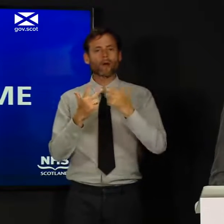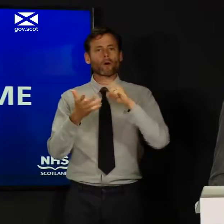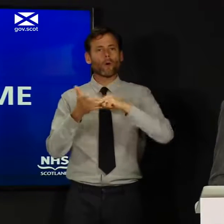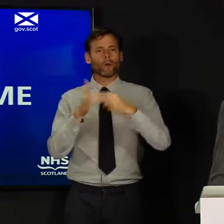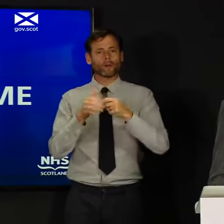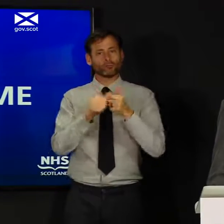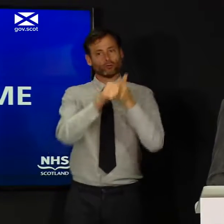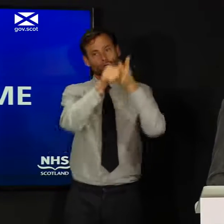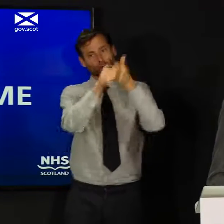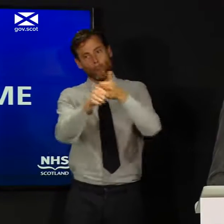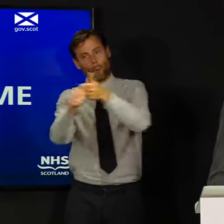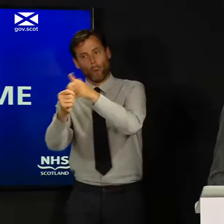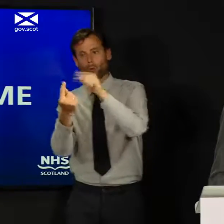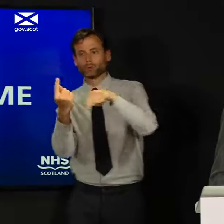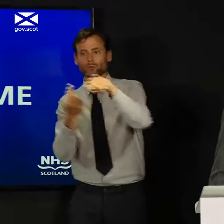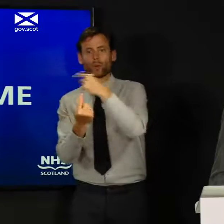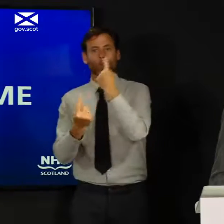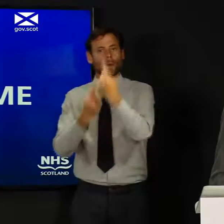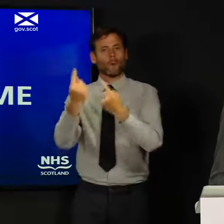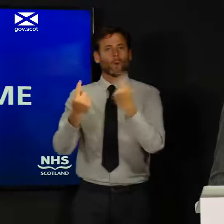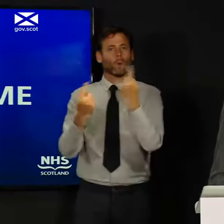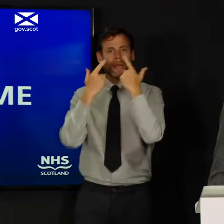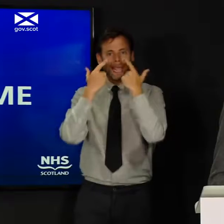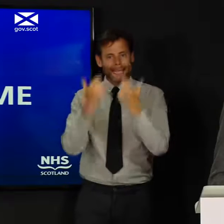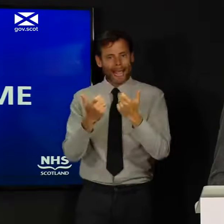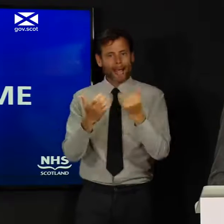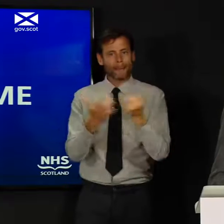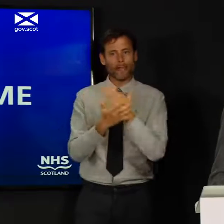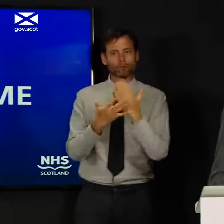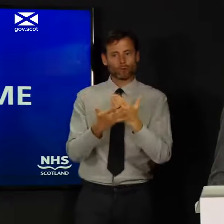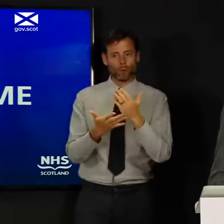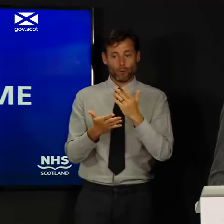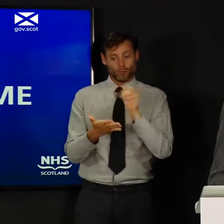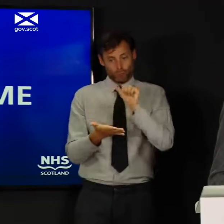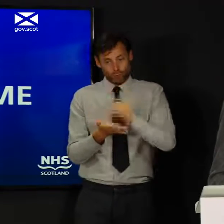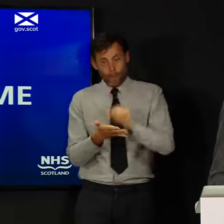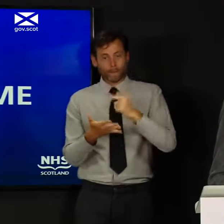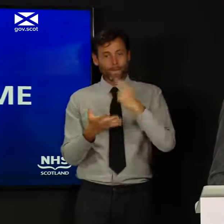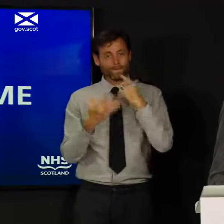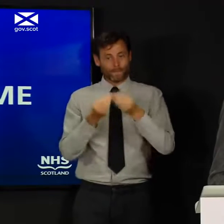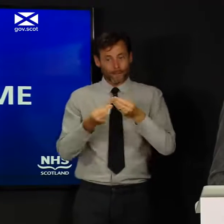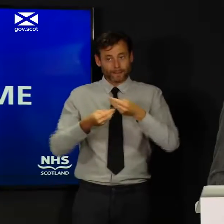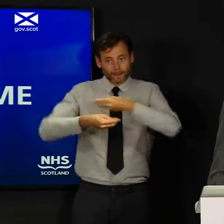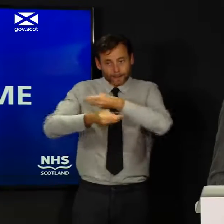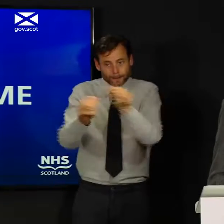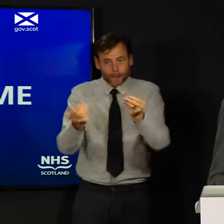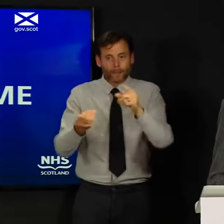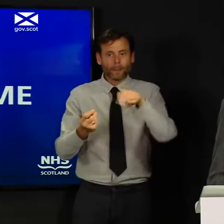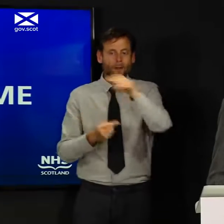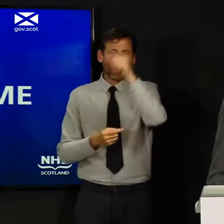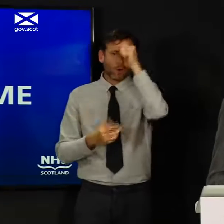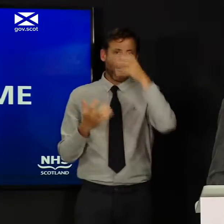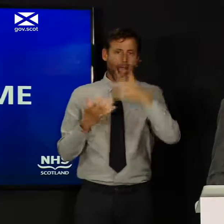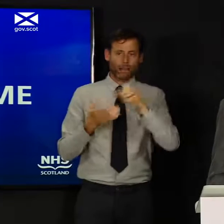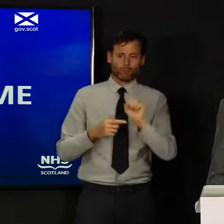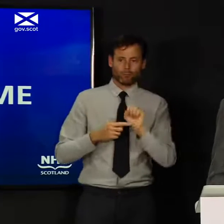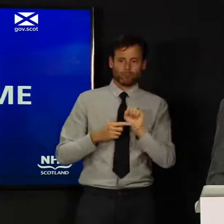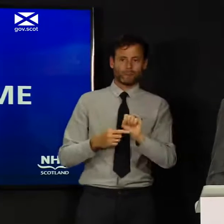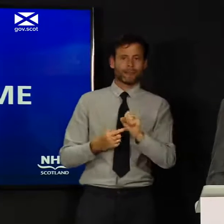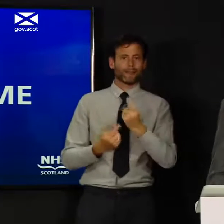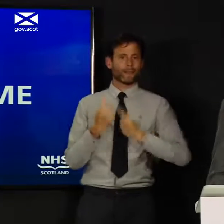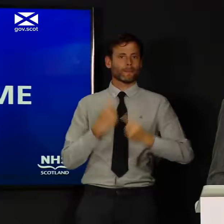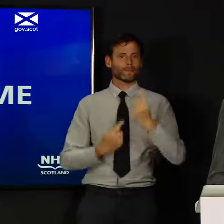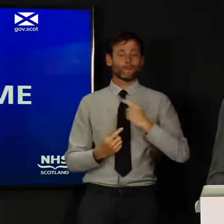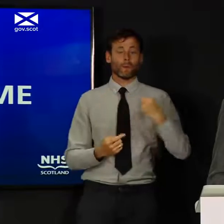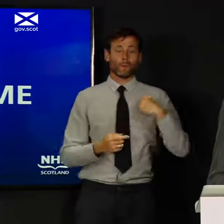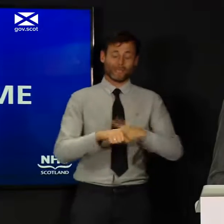working to make sure that carers have access to the right advice to help protect them. We have established a fund of £500,000 to